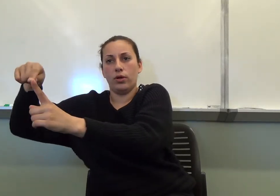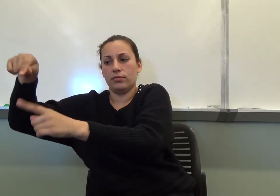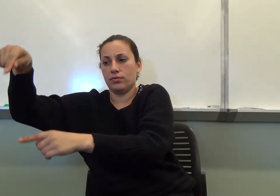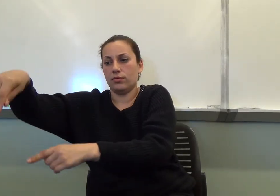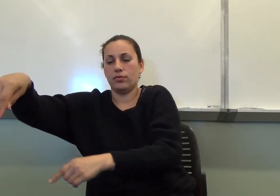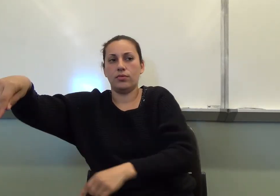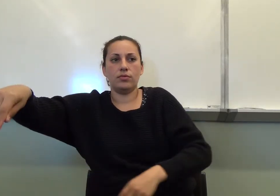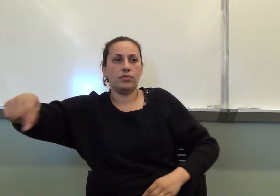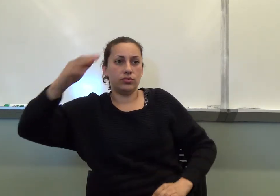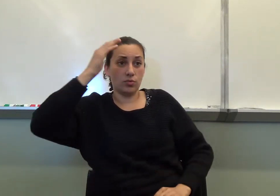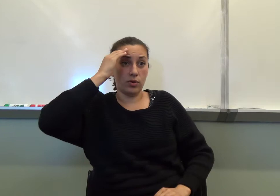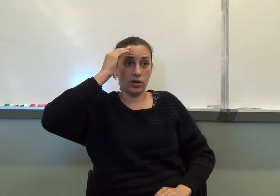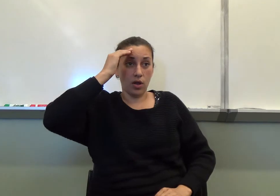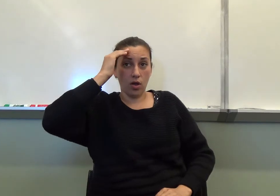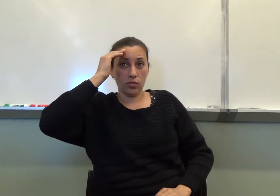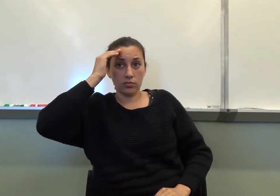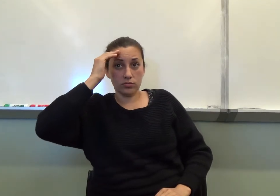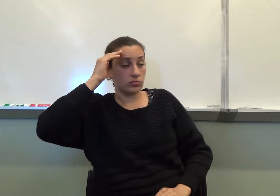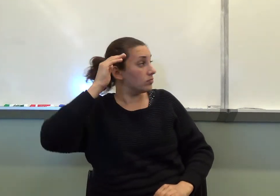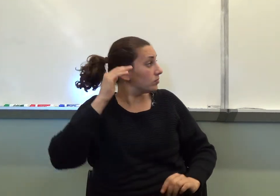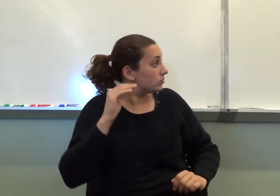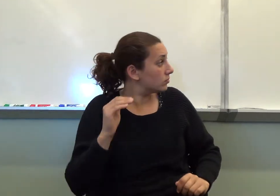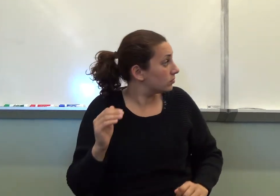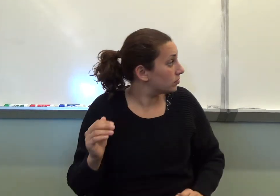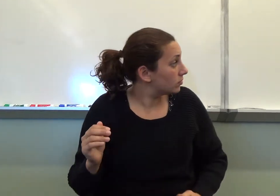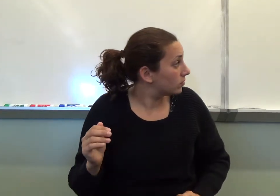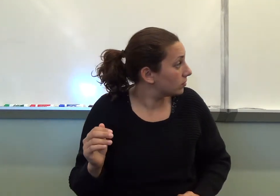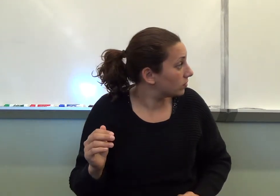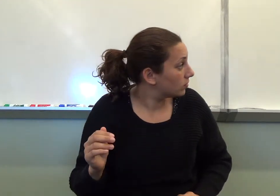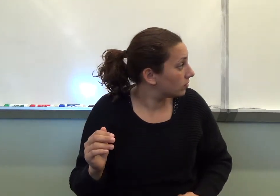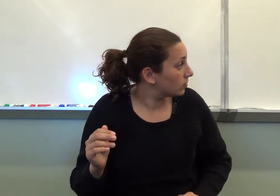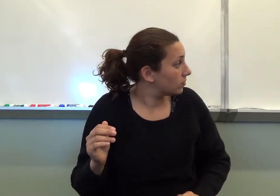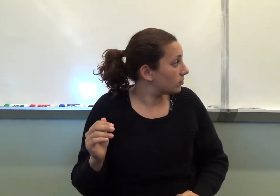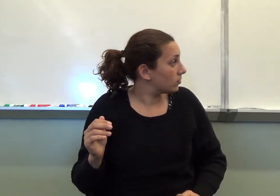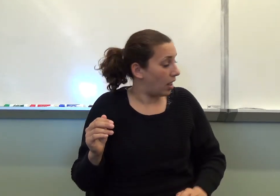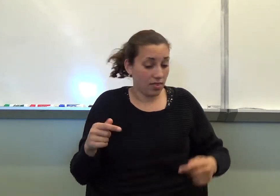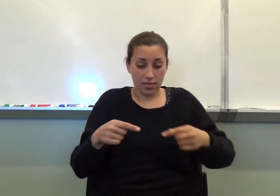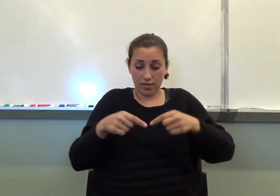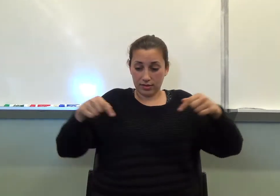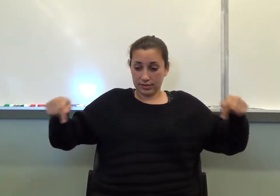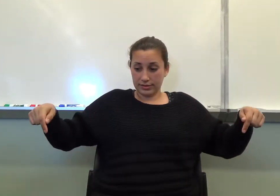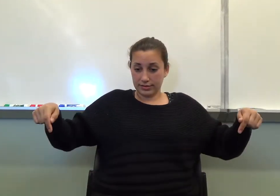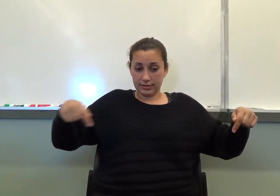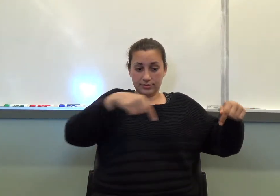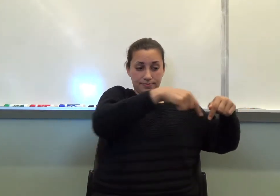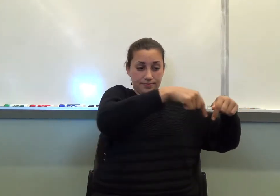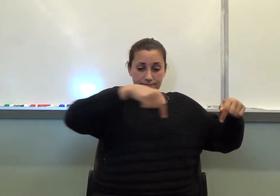Okay, we know that this is 300 yards, and we know the river is 400 yards wide.